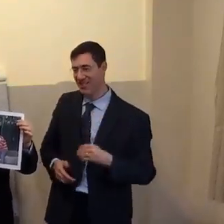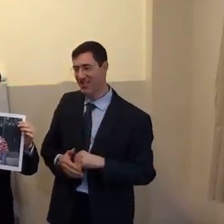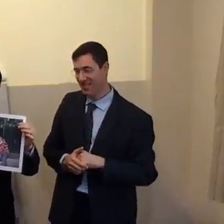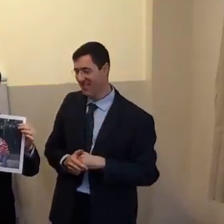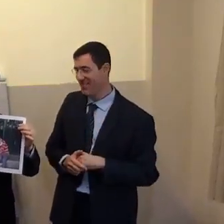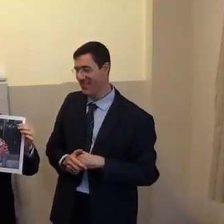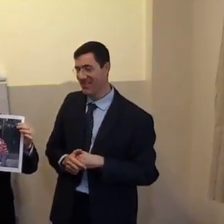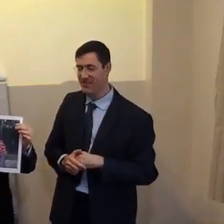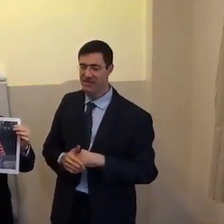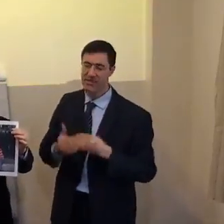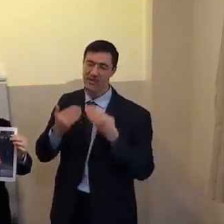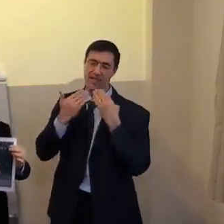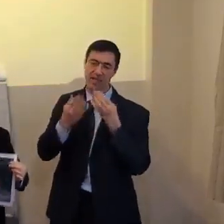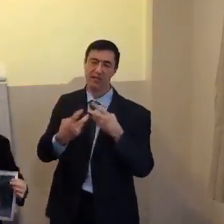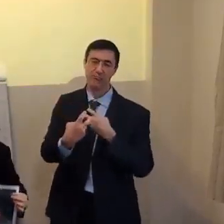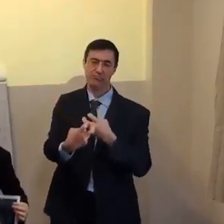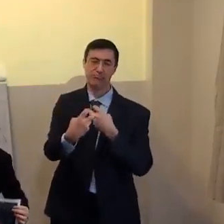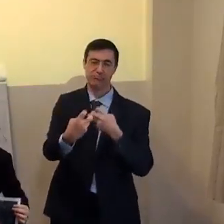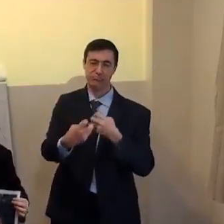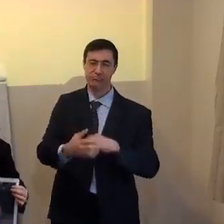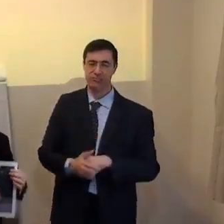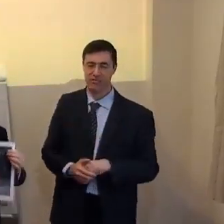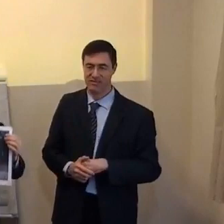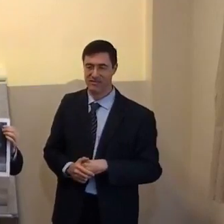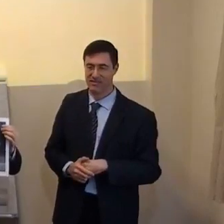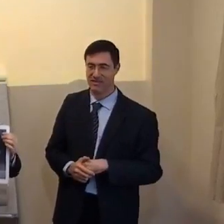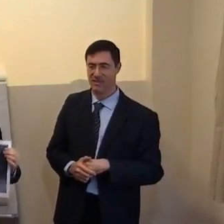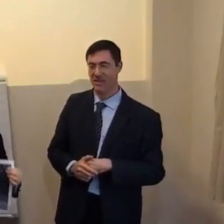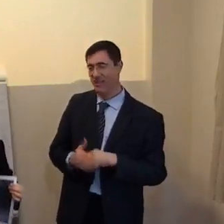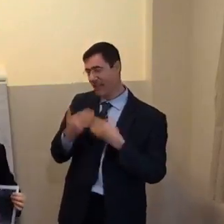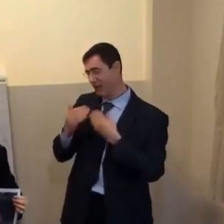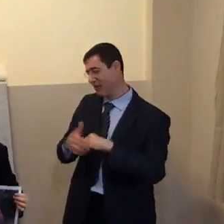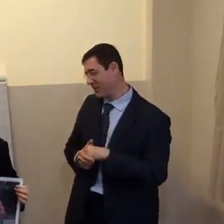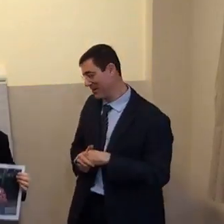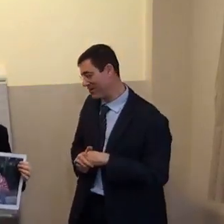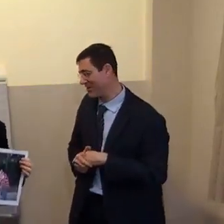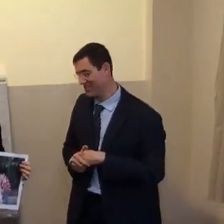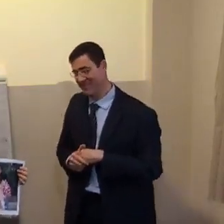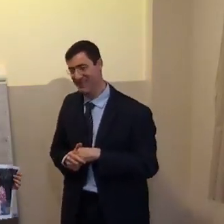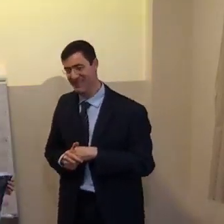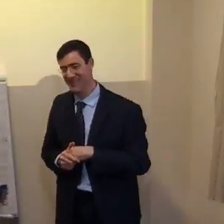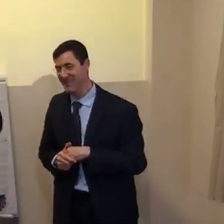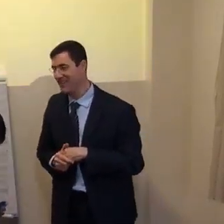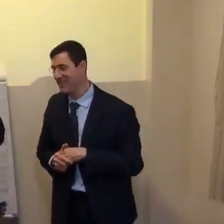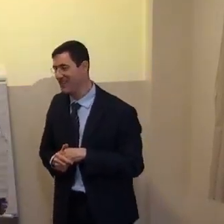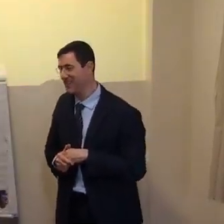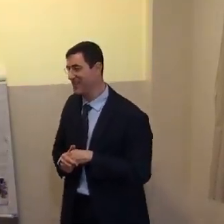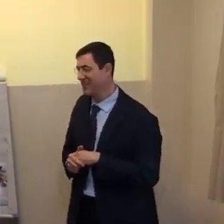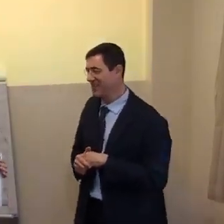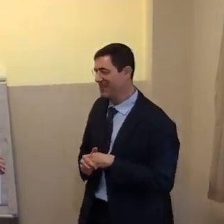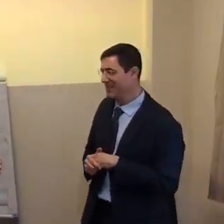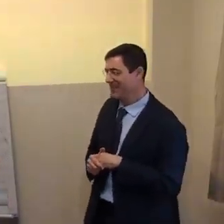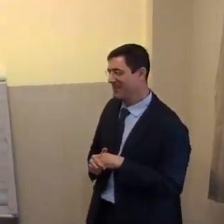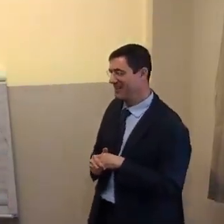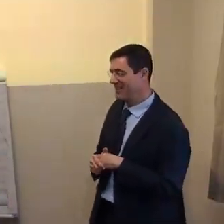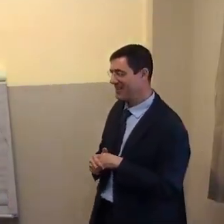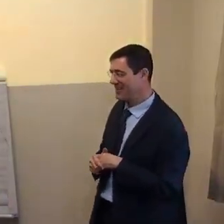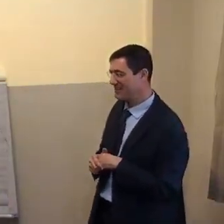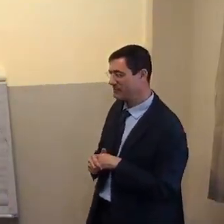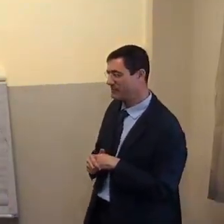Thank you very much for listening. Thank you. Thank you very much. John, stay where you are, because we have time for a